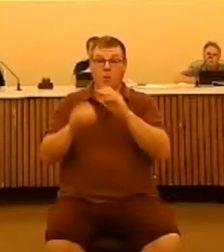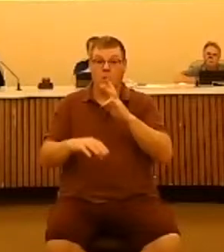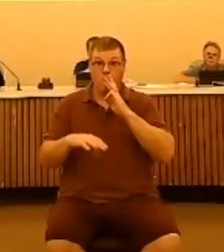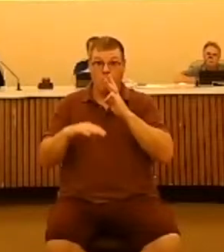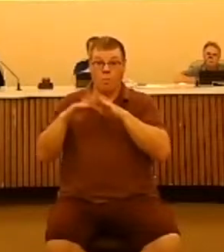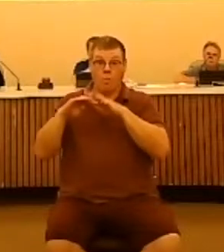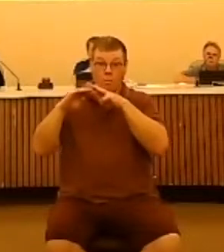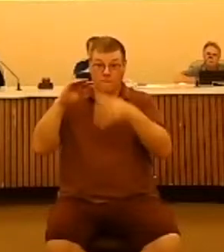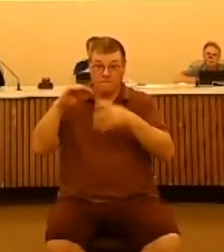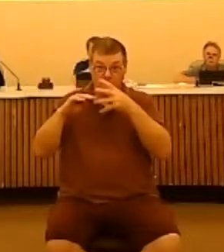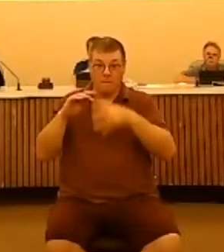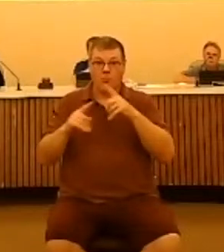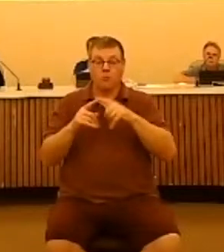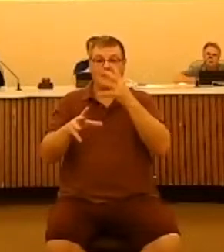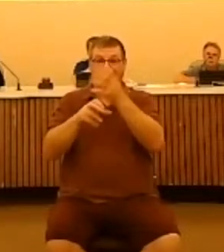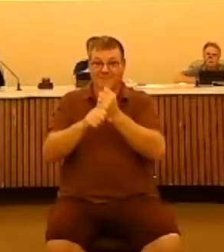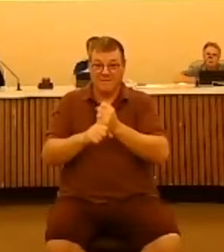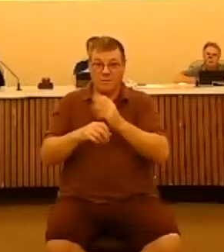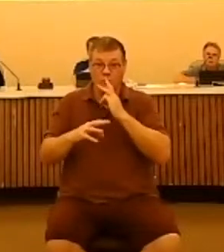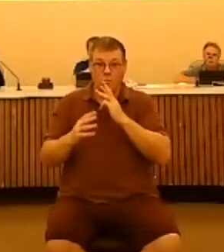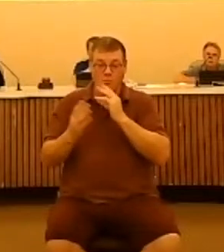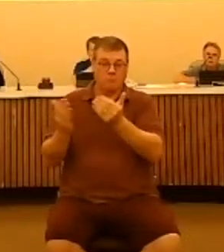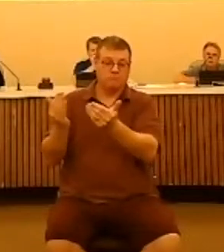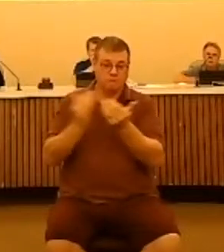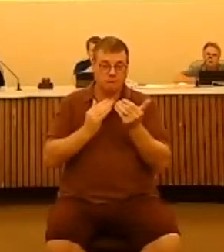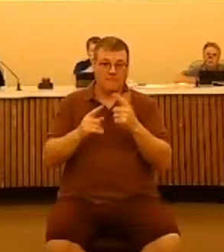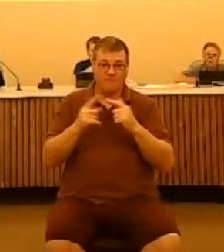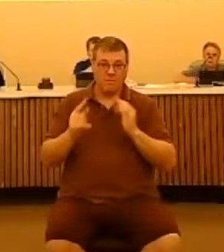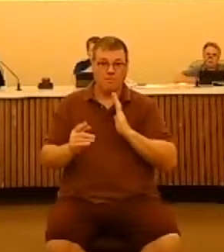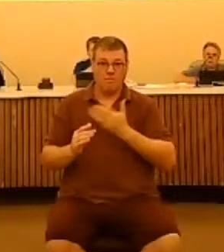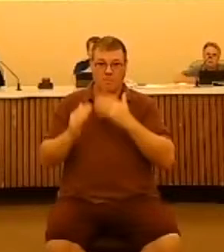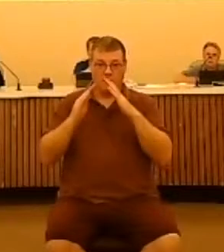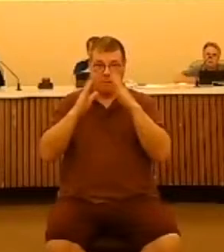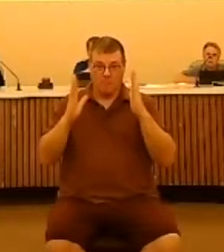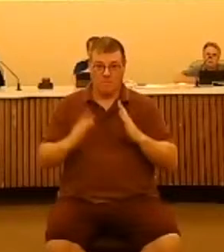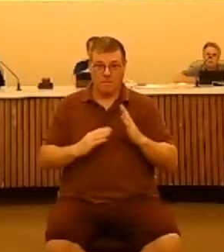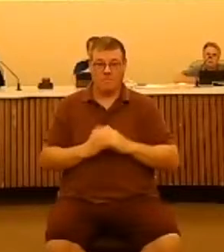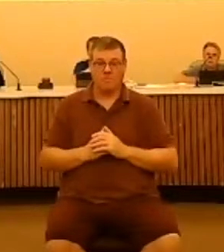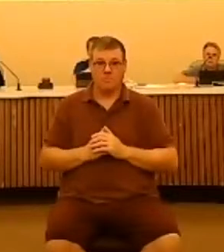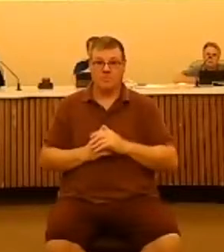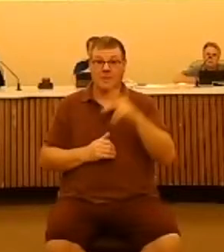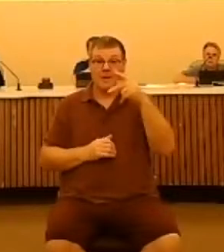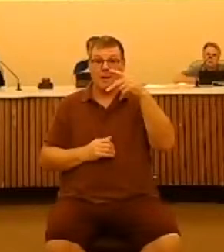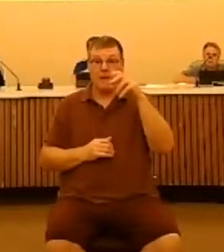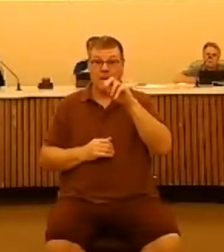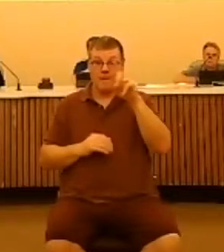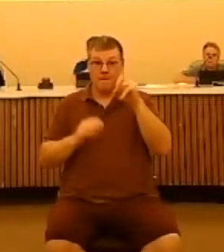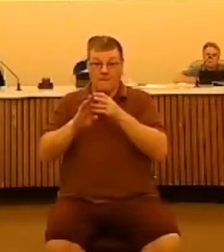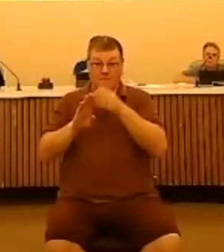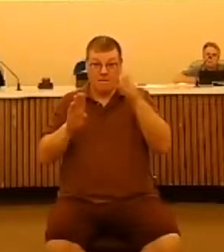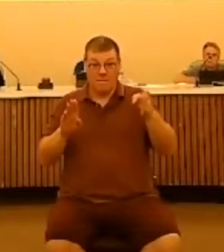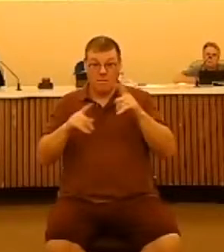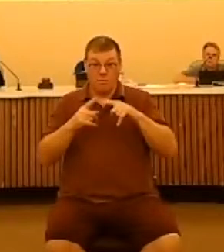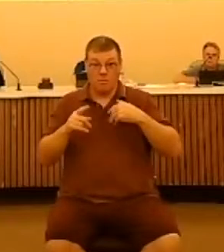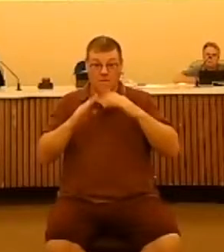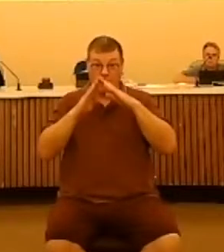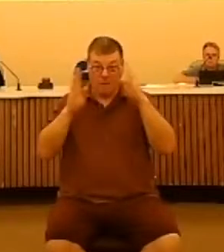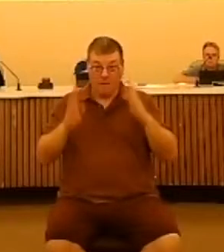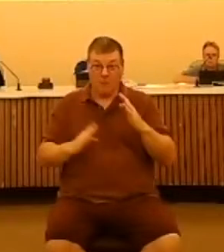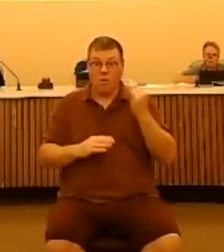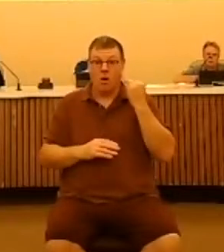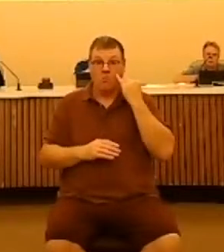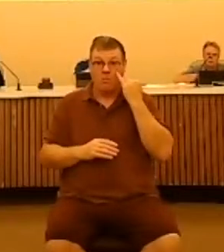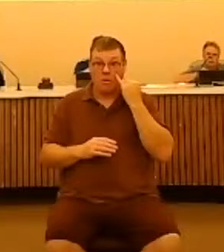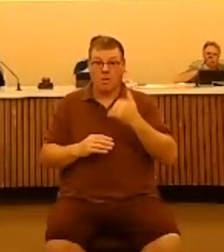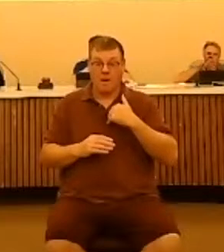waterfall in to try and catch some of the water and keep it back away from our houses. The pond that's next to my house supposedly